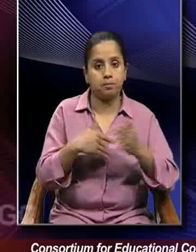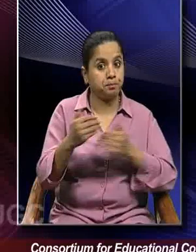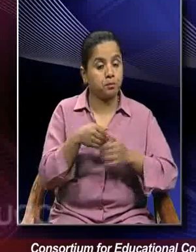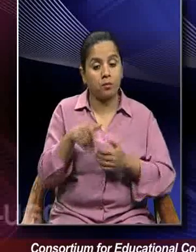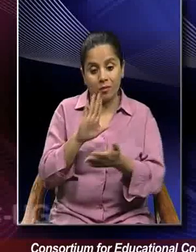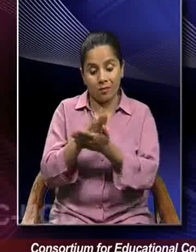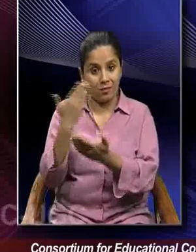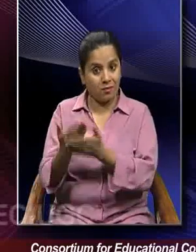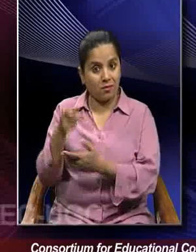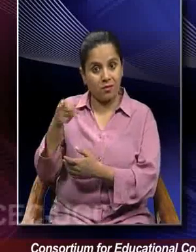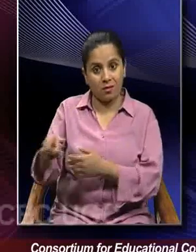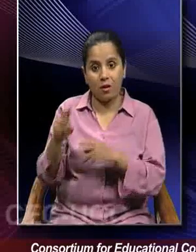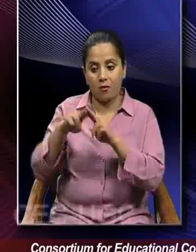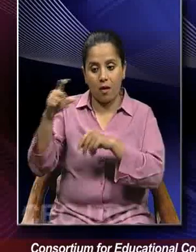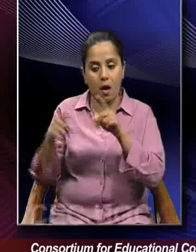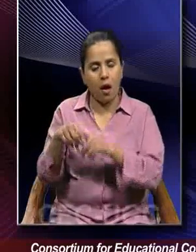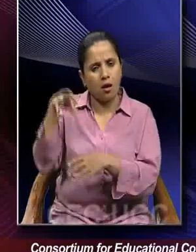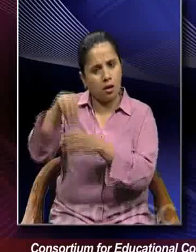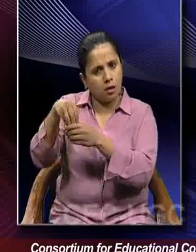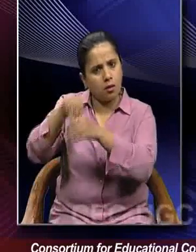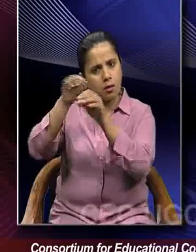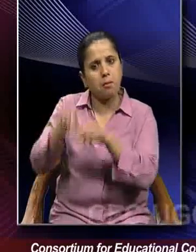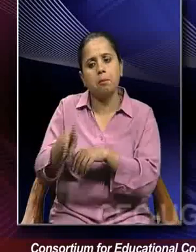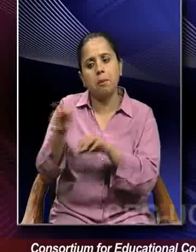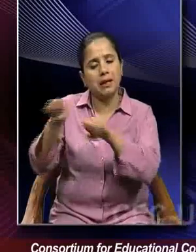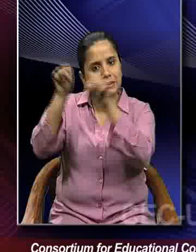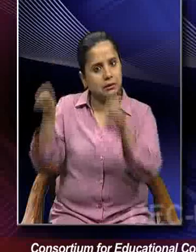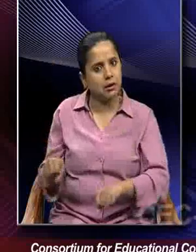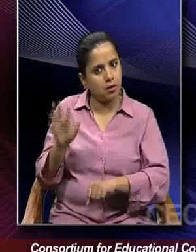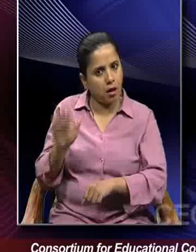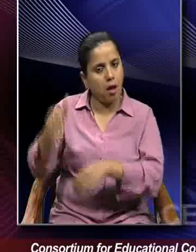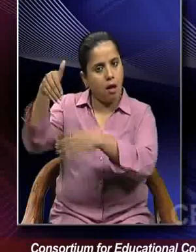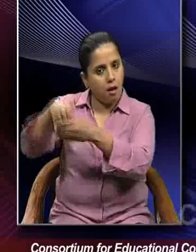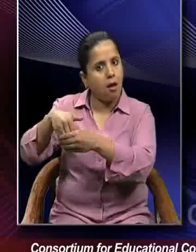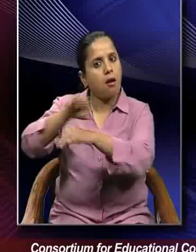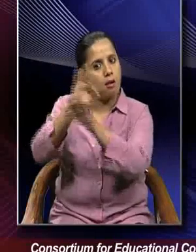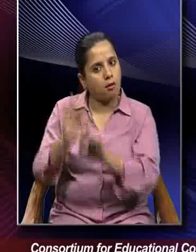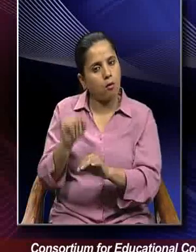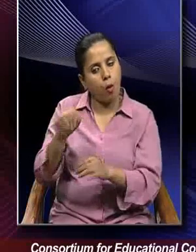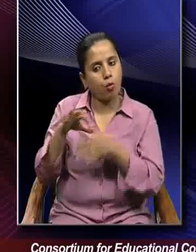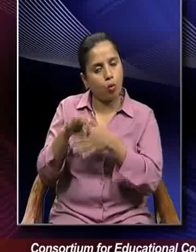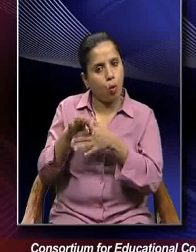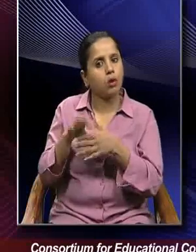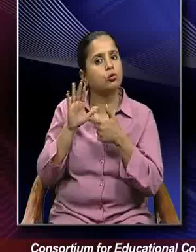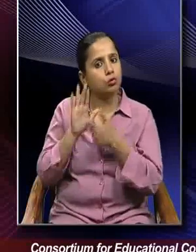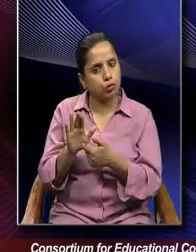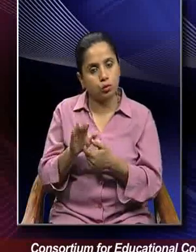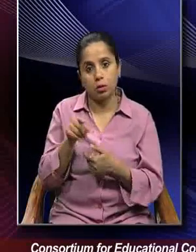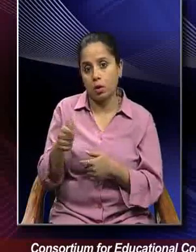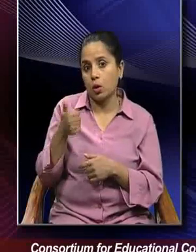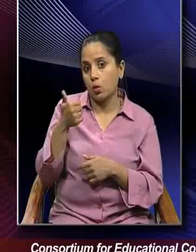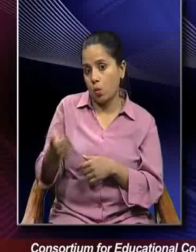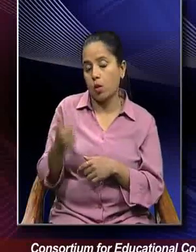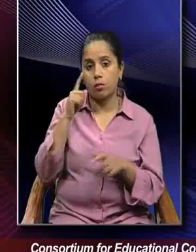interpretivism, facts are embedded within meaning systems and are context dependent. So that is a good